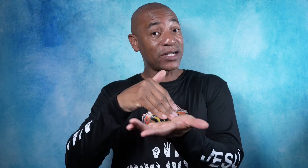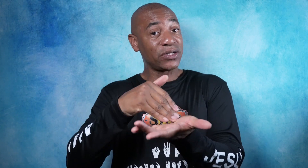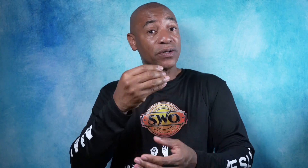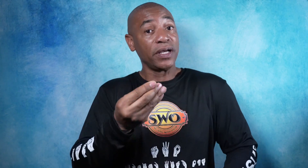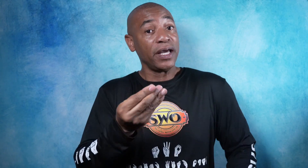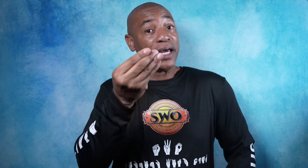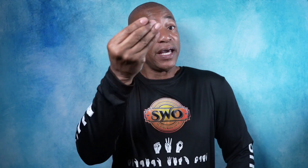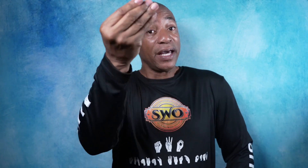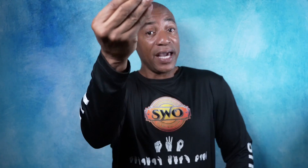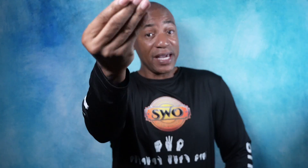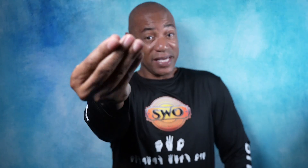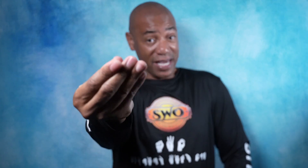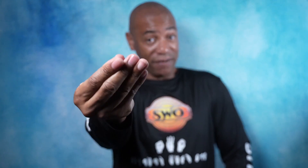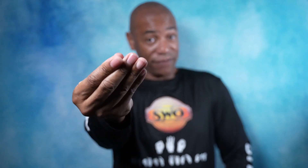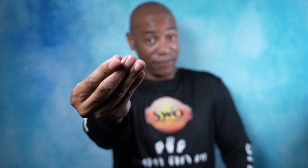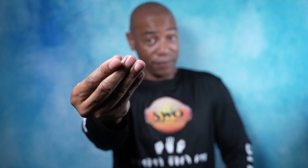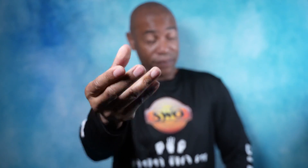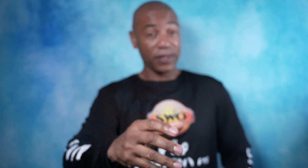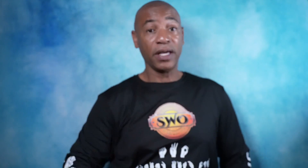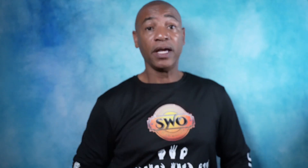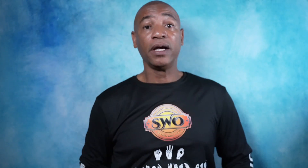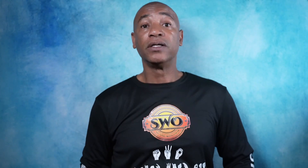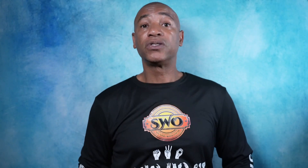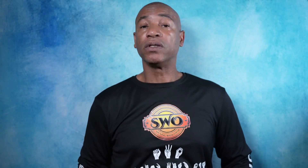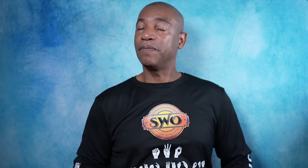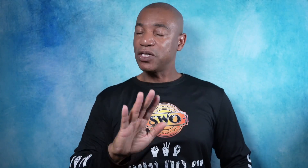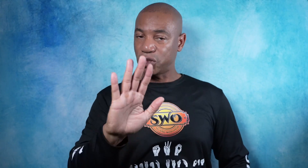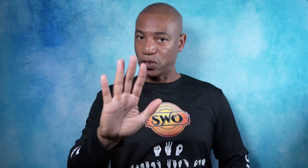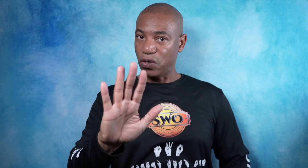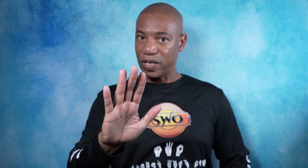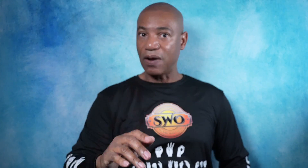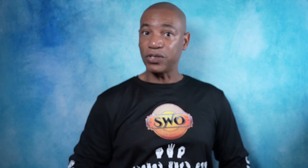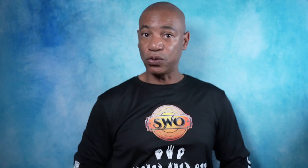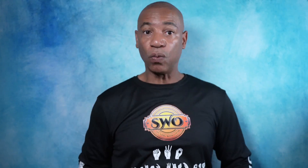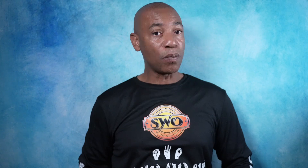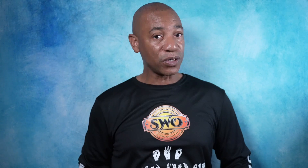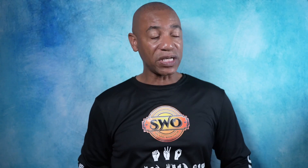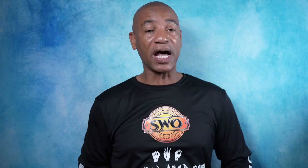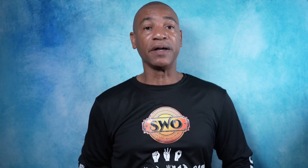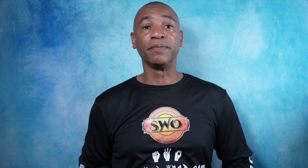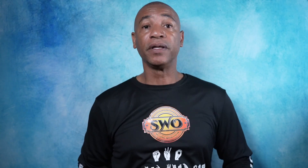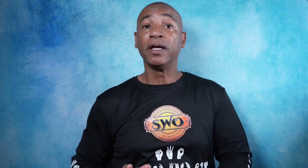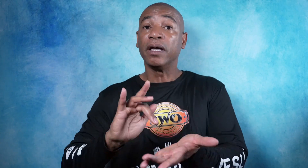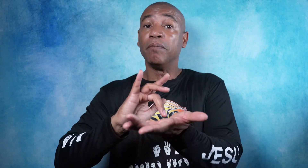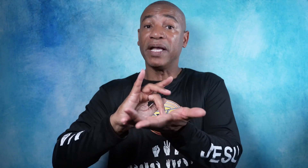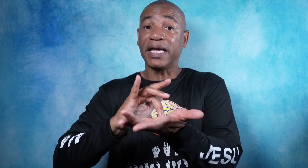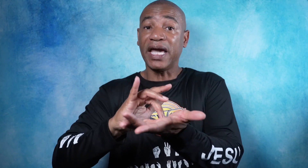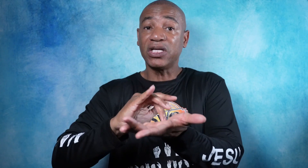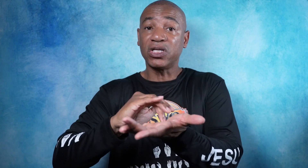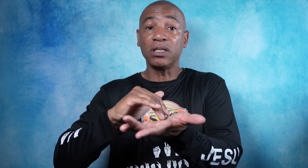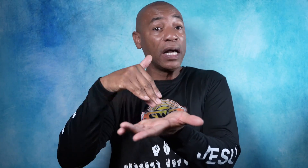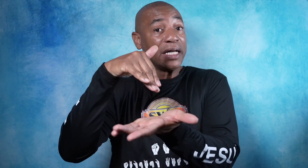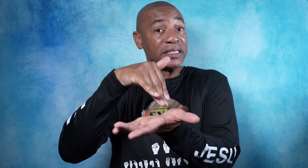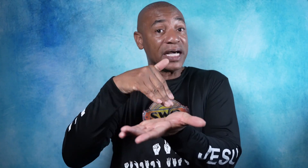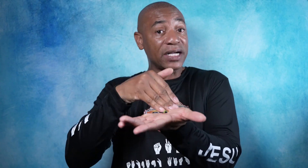doctor and give. So let me show you what I would do one more time. Medication,